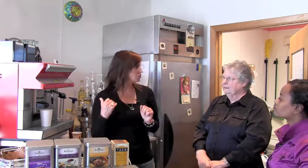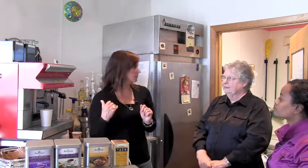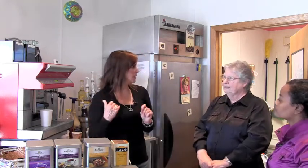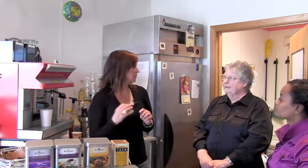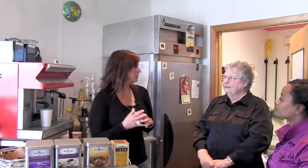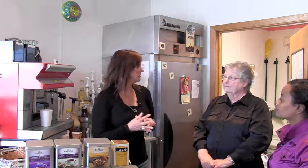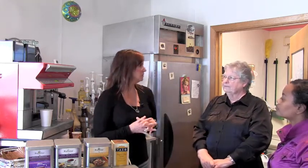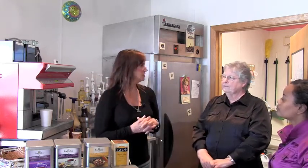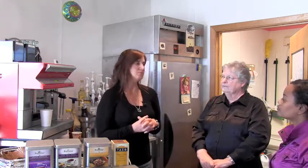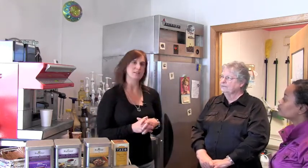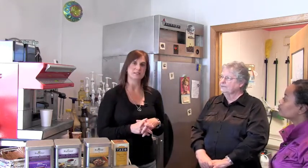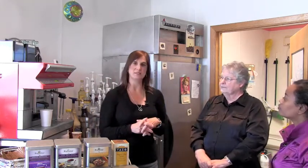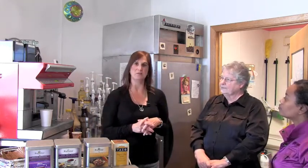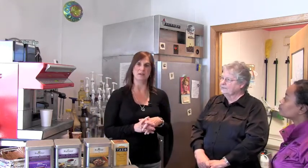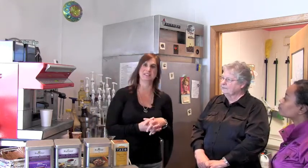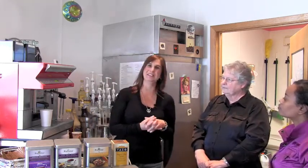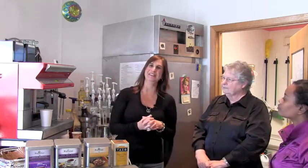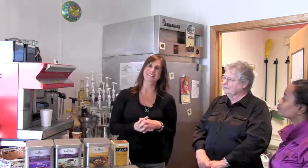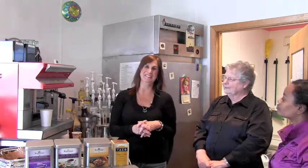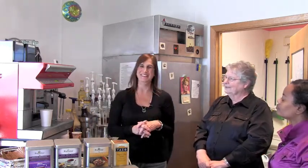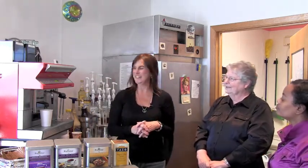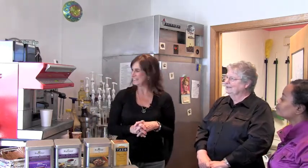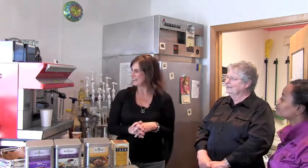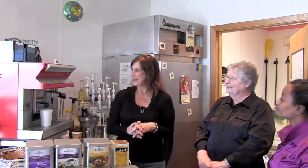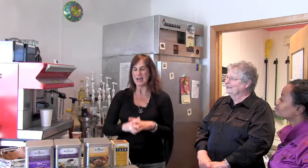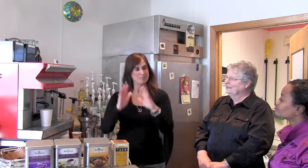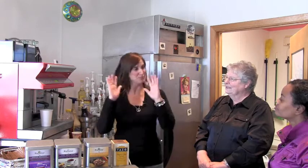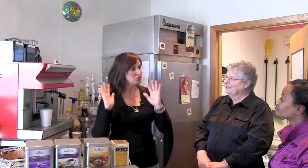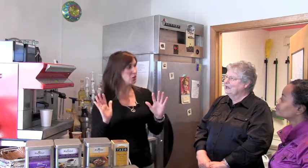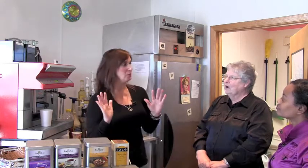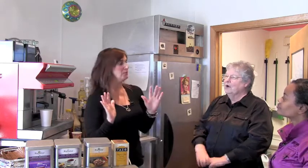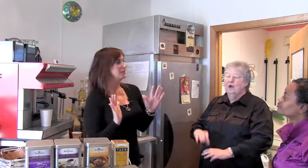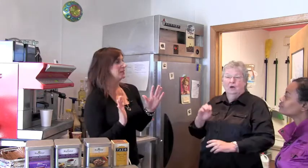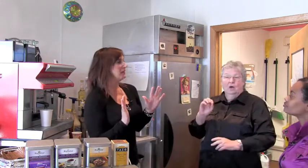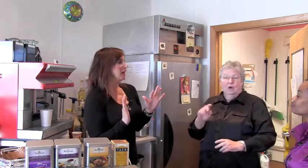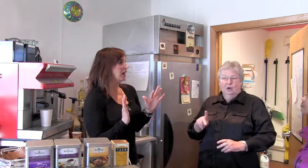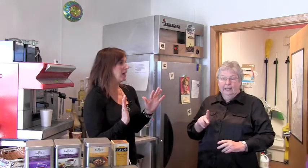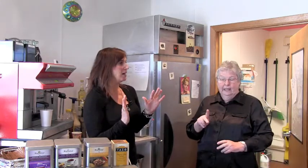And that shouldn't be happening if we just pressed it twice.